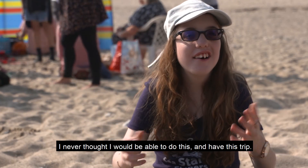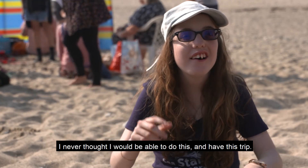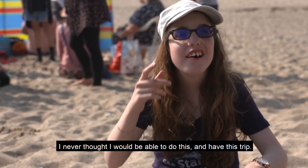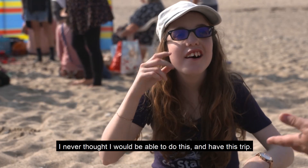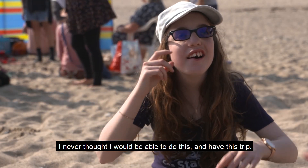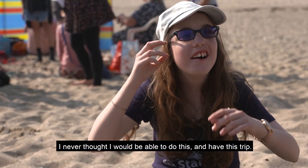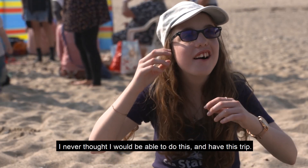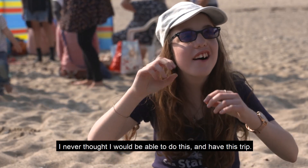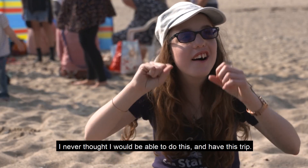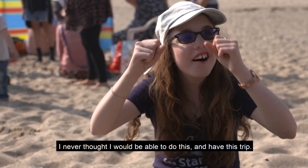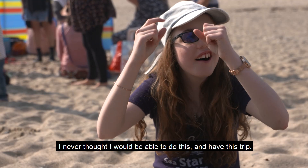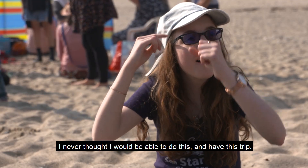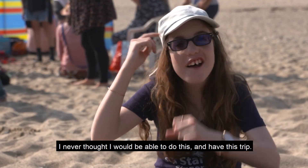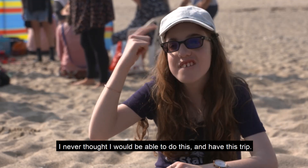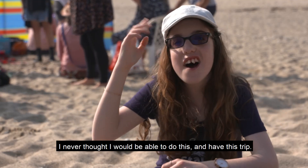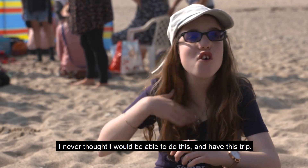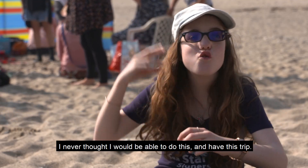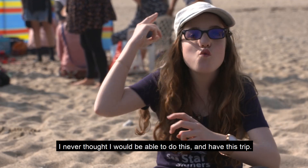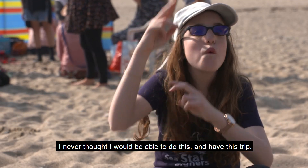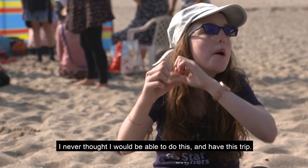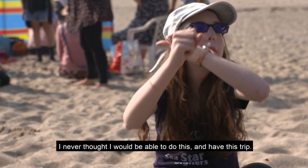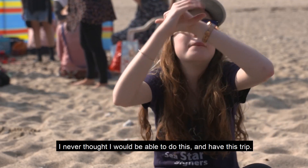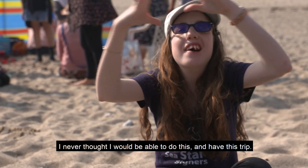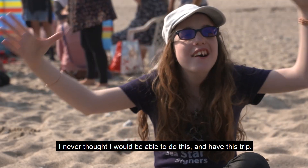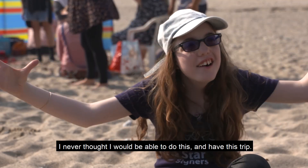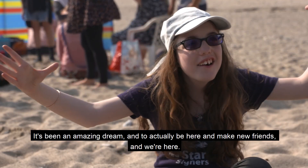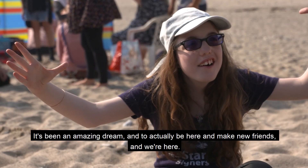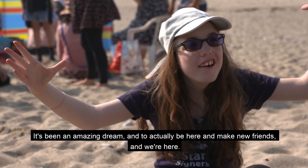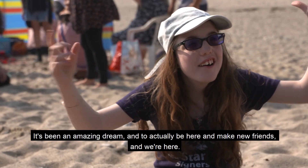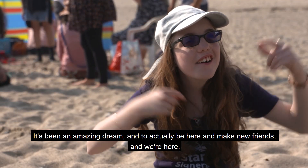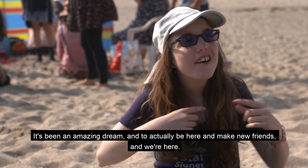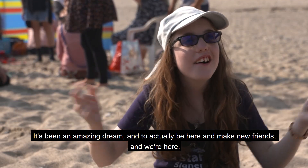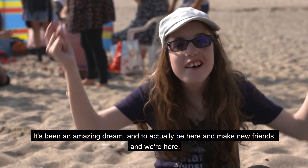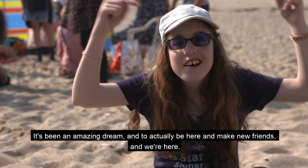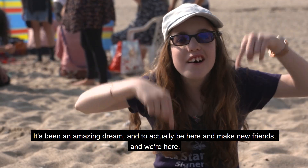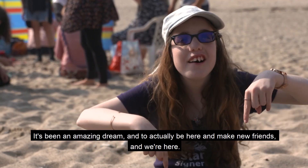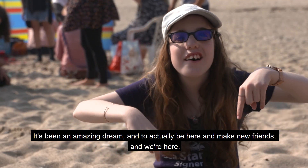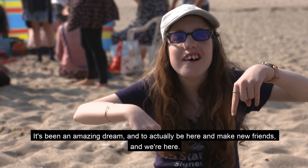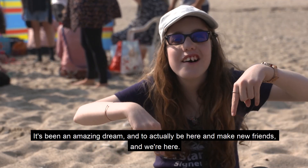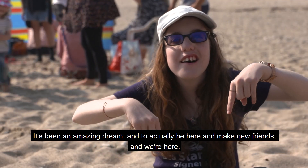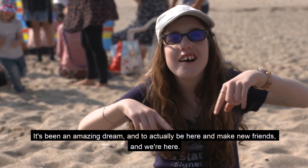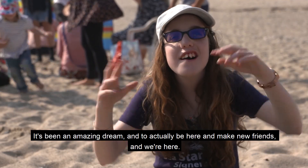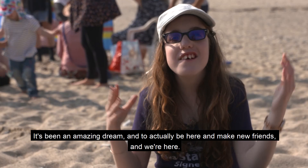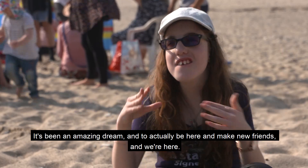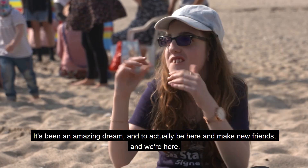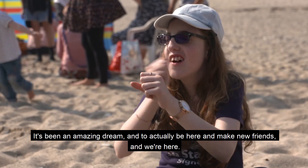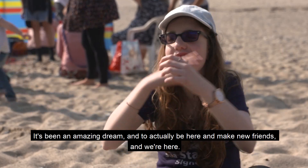I would be able to do this and have this trip. It's been an amazing dream. And to